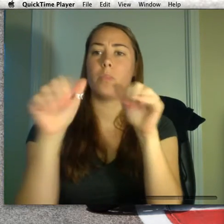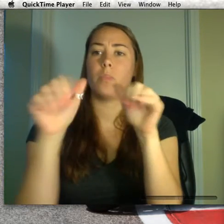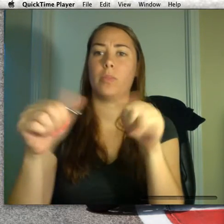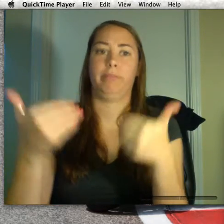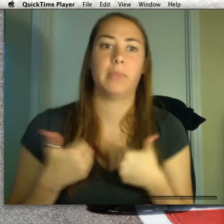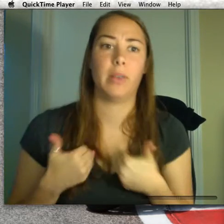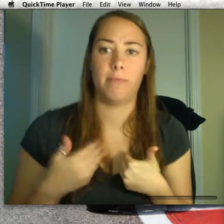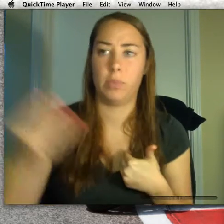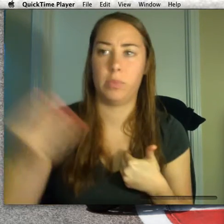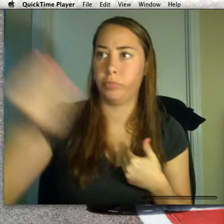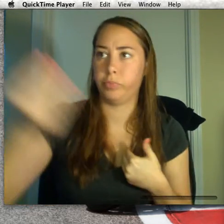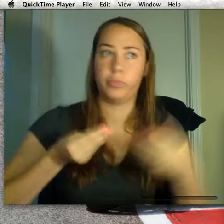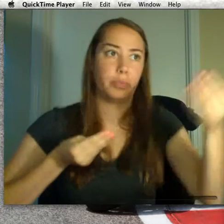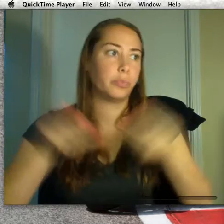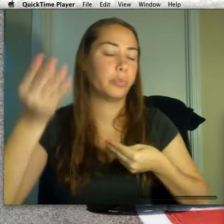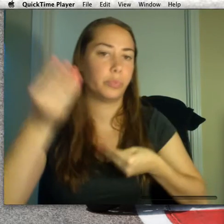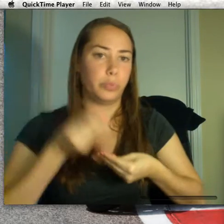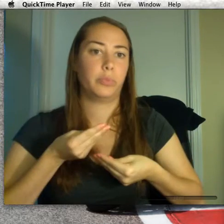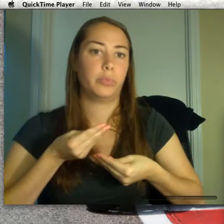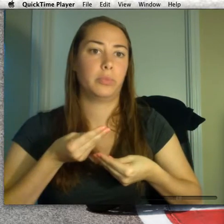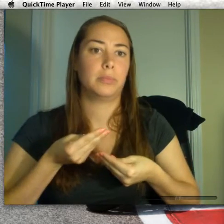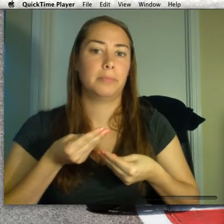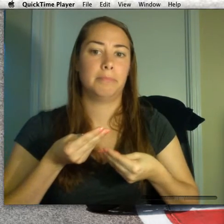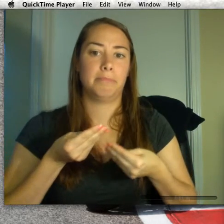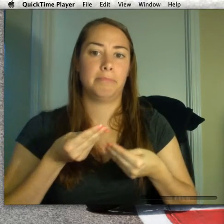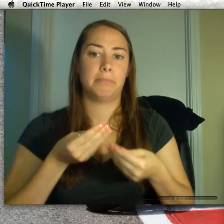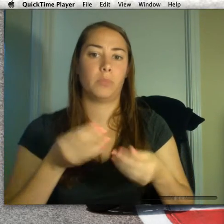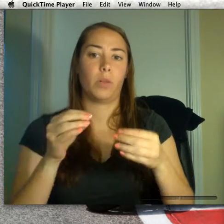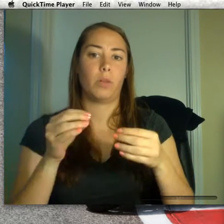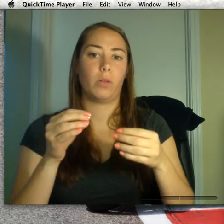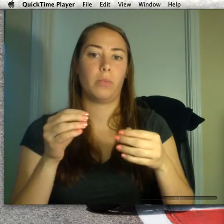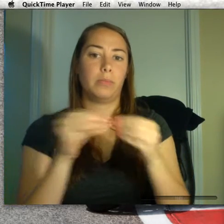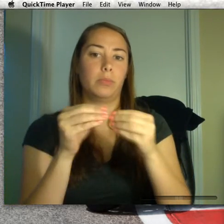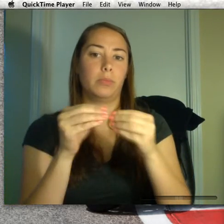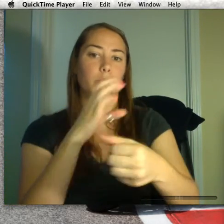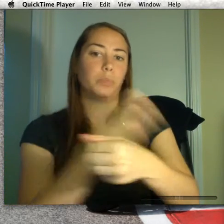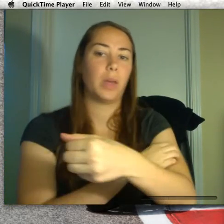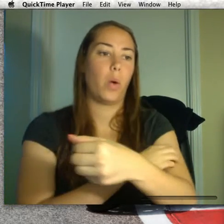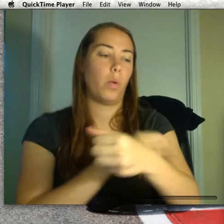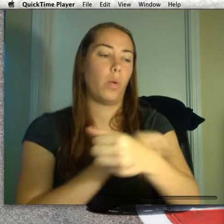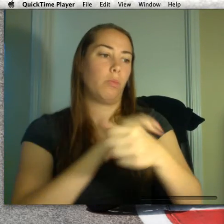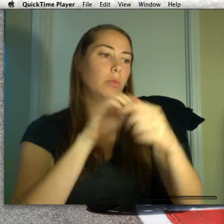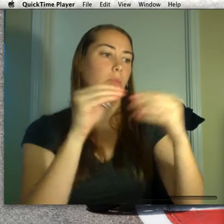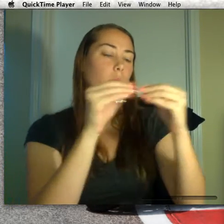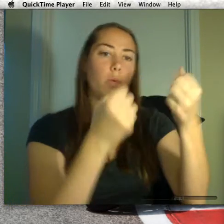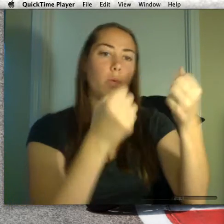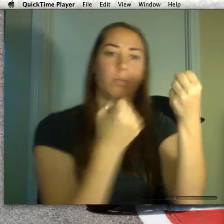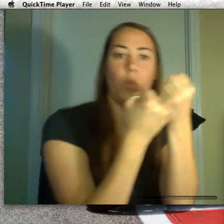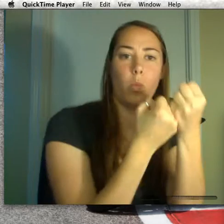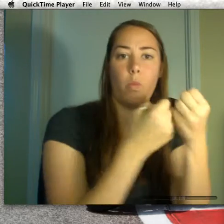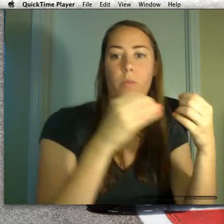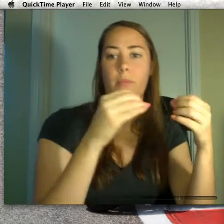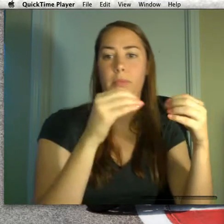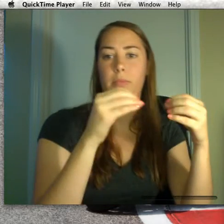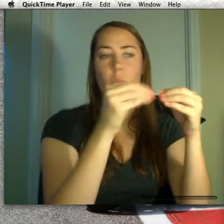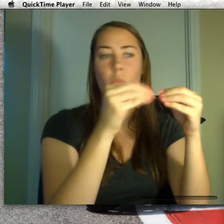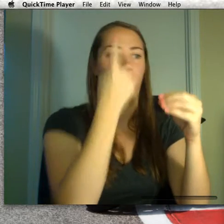Last Tuesday, there was an election. There was democracy in the political